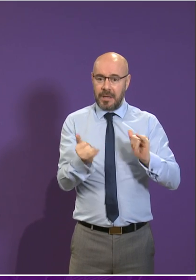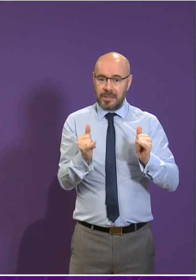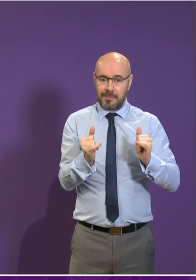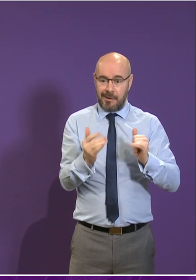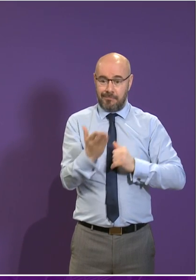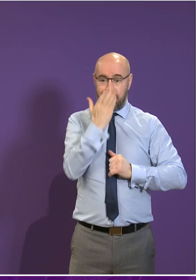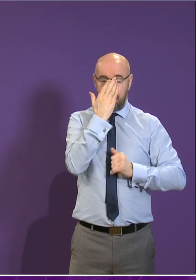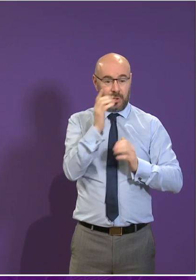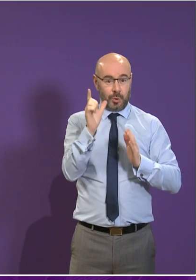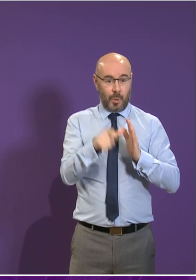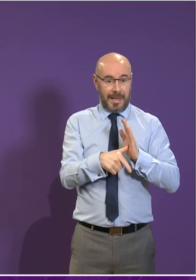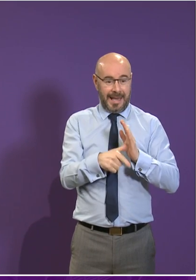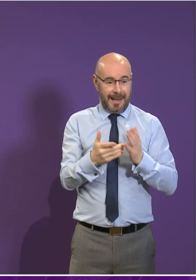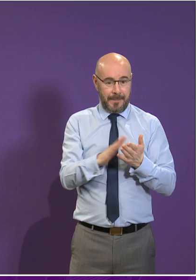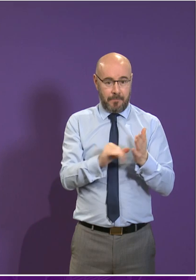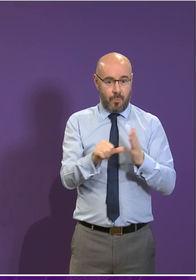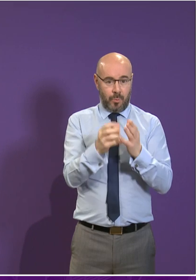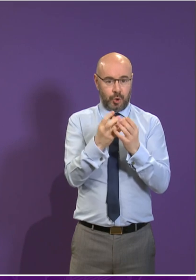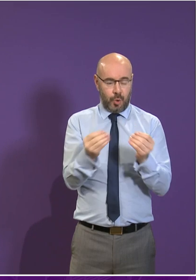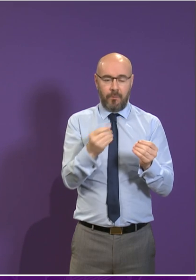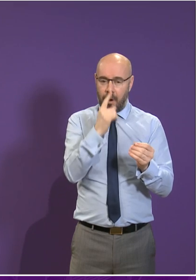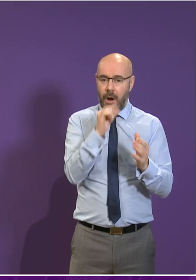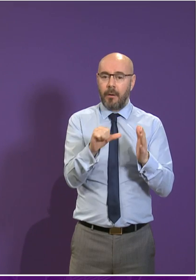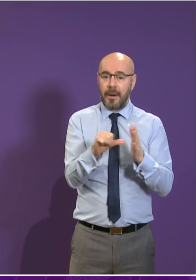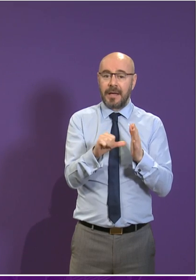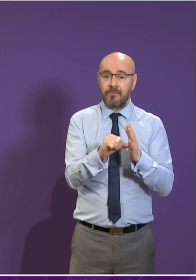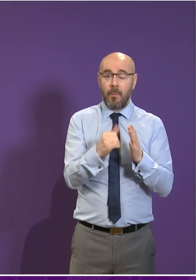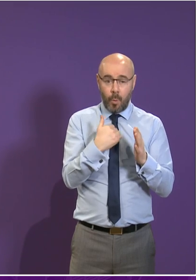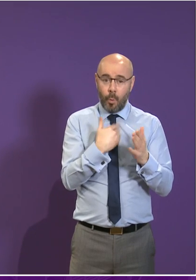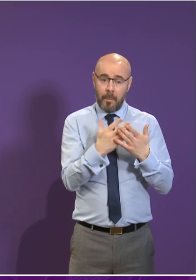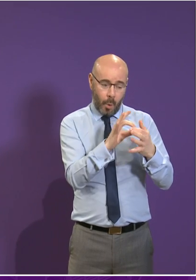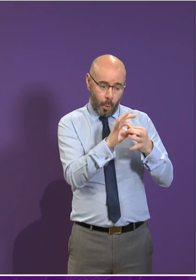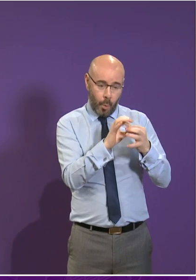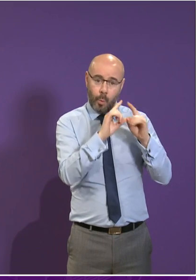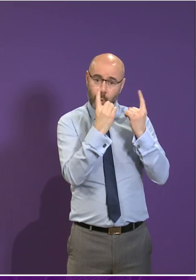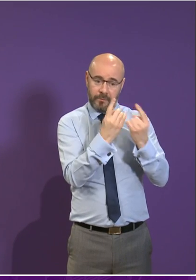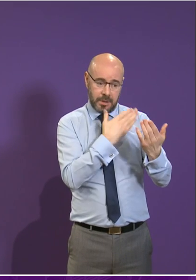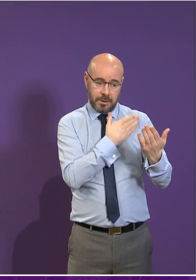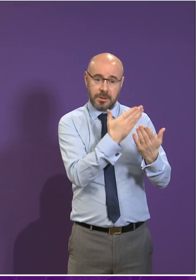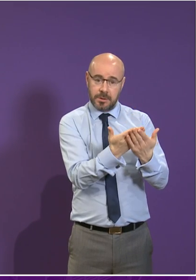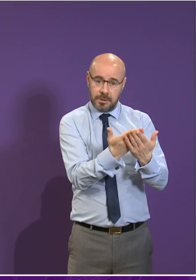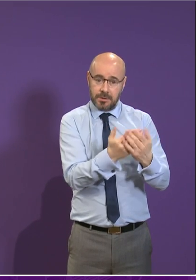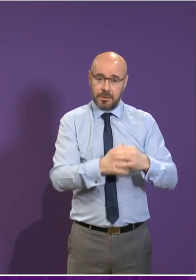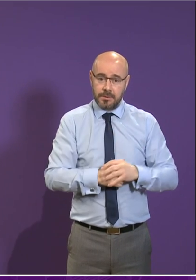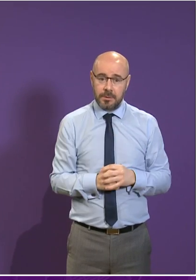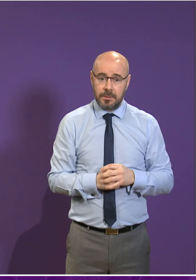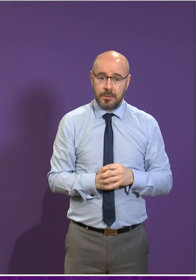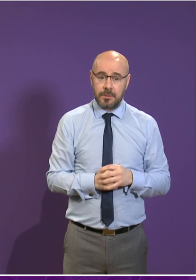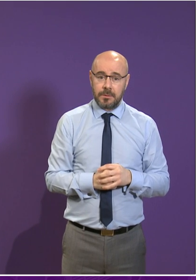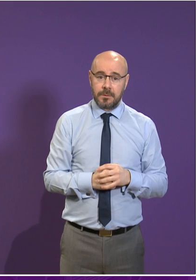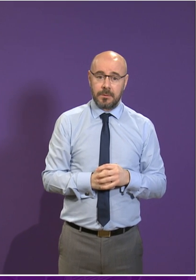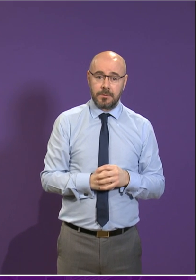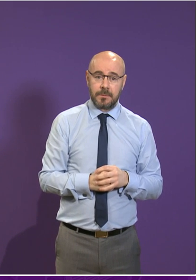late, it's very difficult for them to overcome that. So we do work with the universities on that. Okay, thank you.